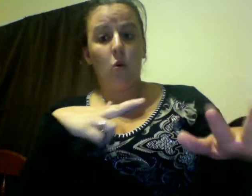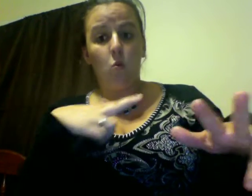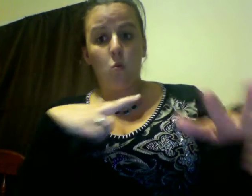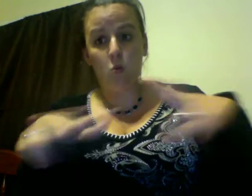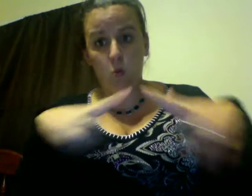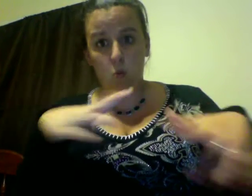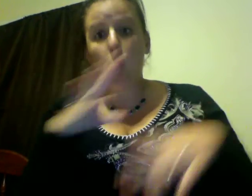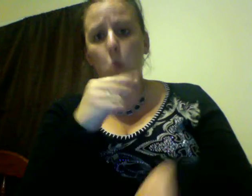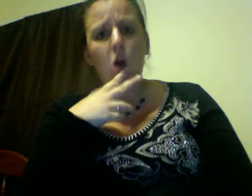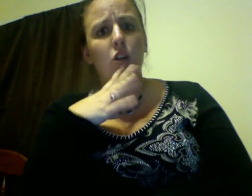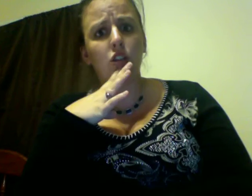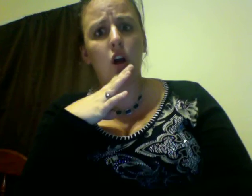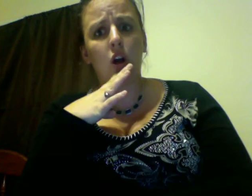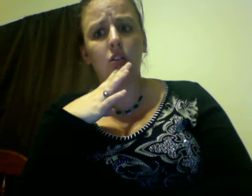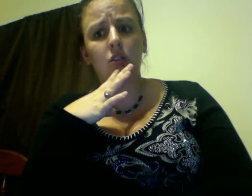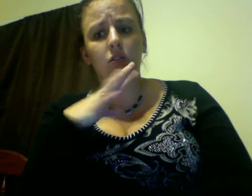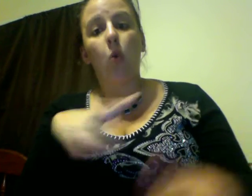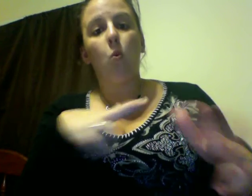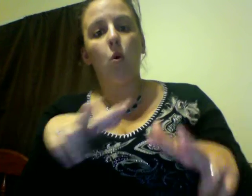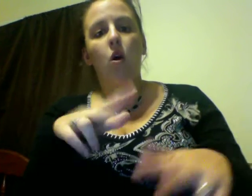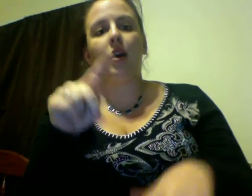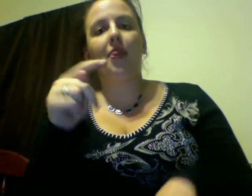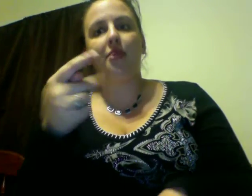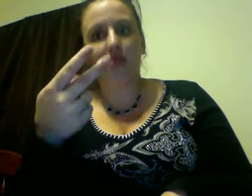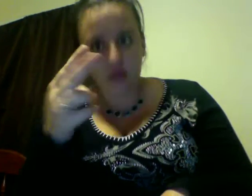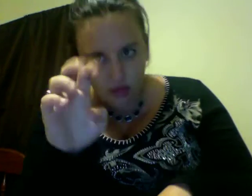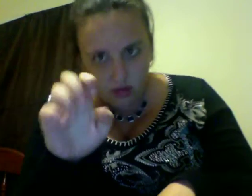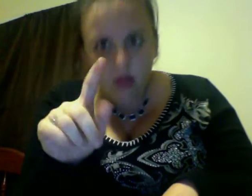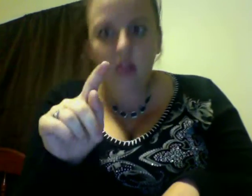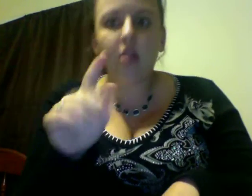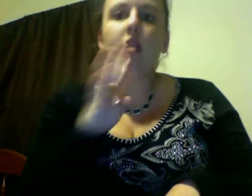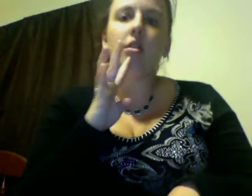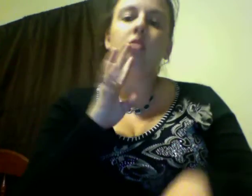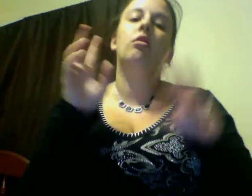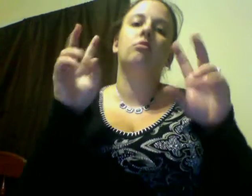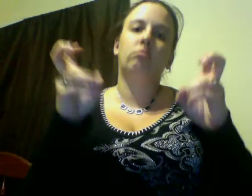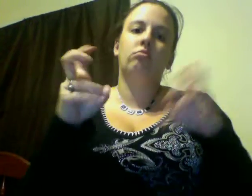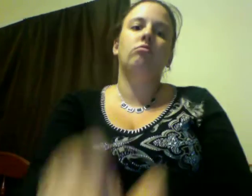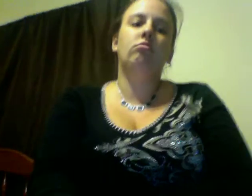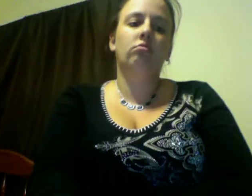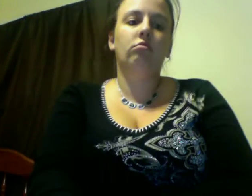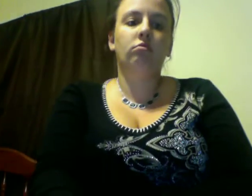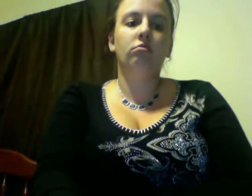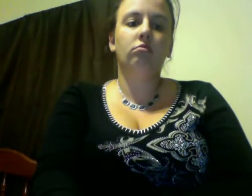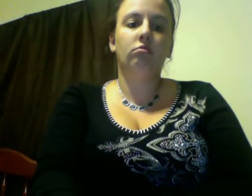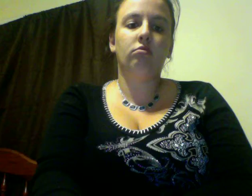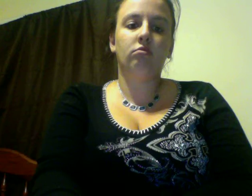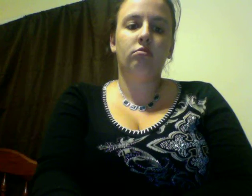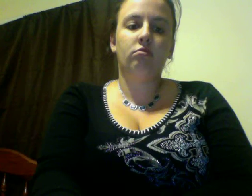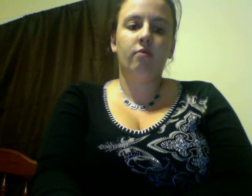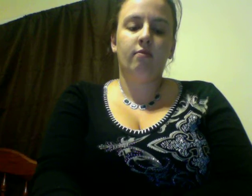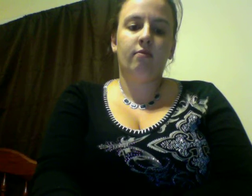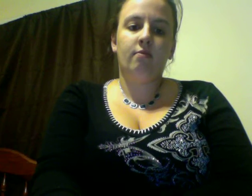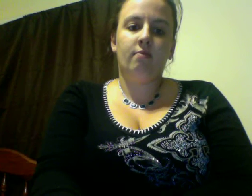be surprised at how fresh air